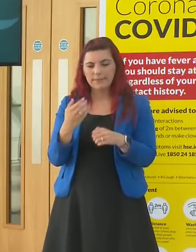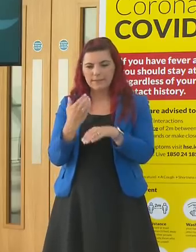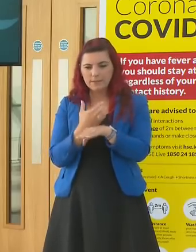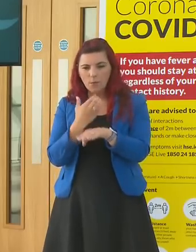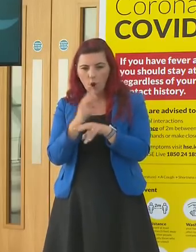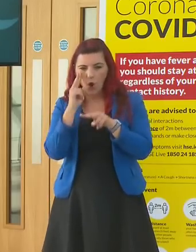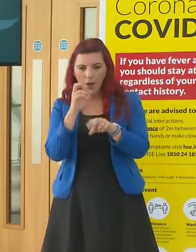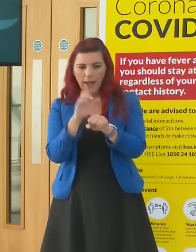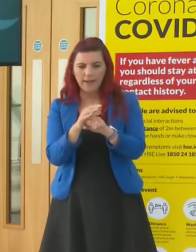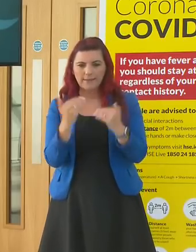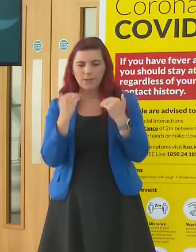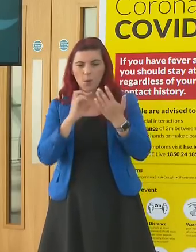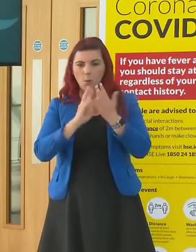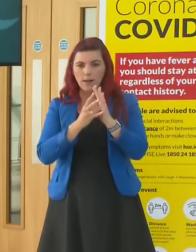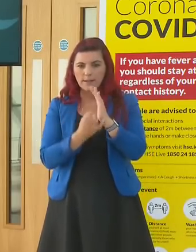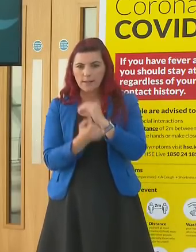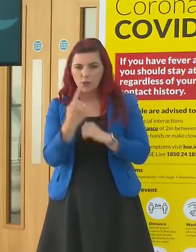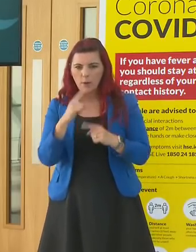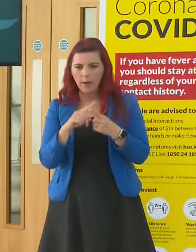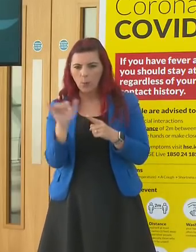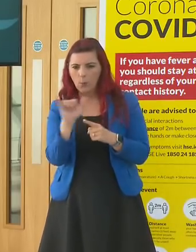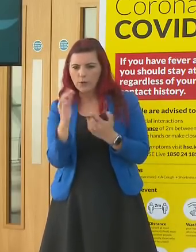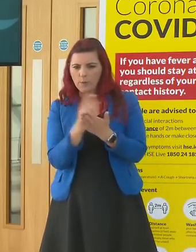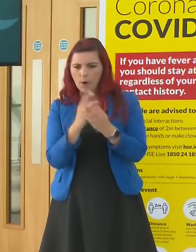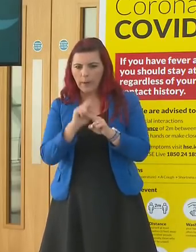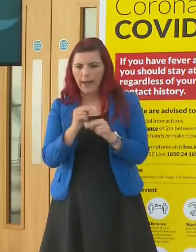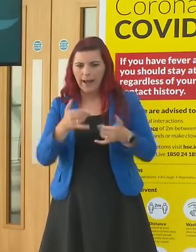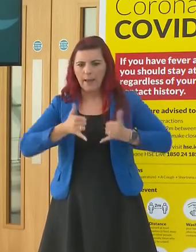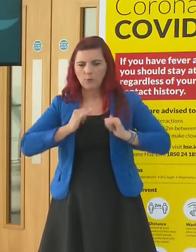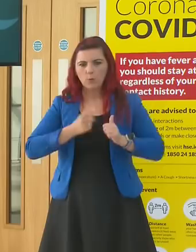quality issues and what more we can automate as part of the process.